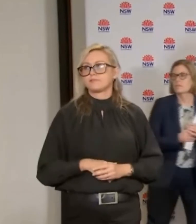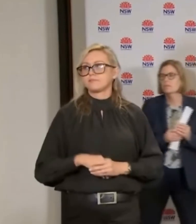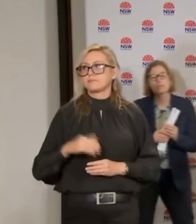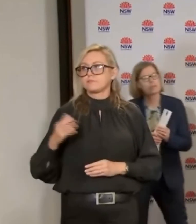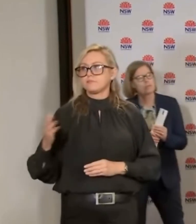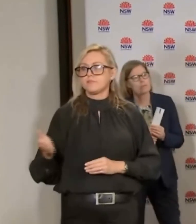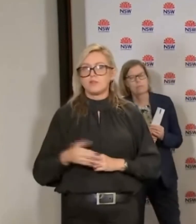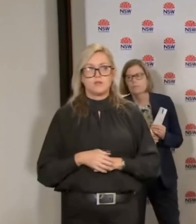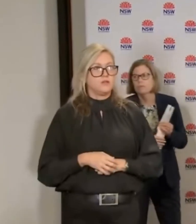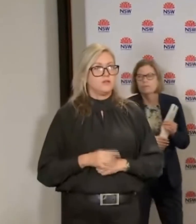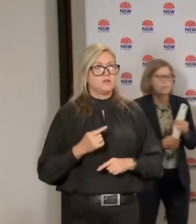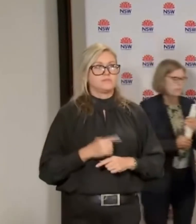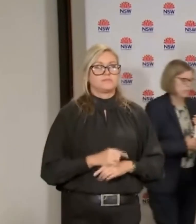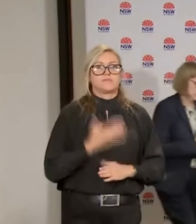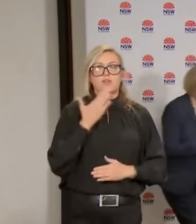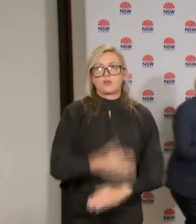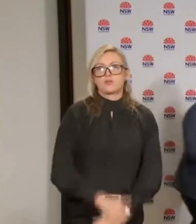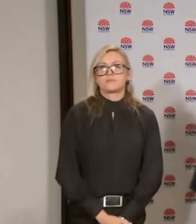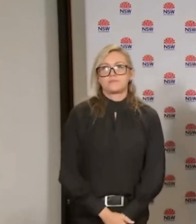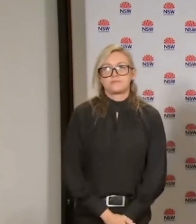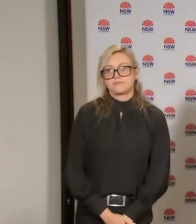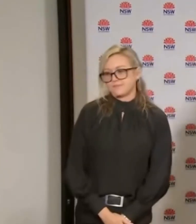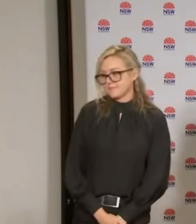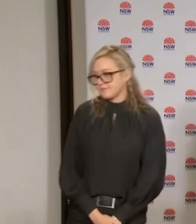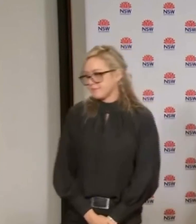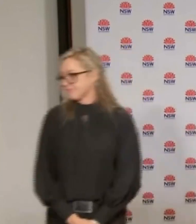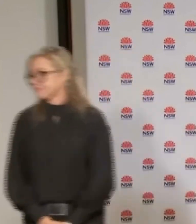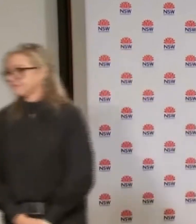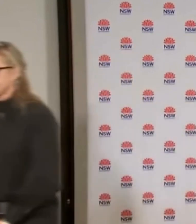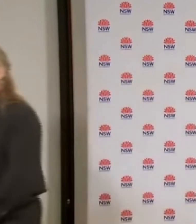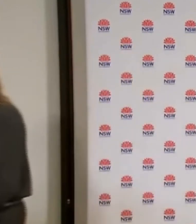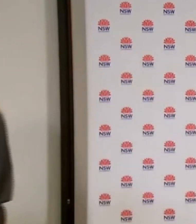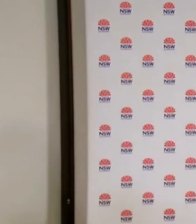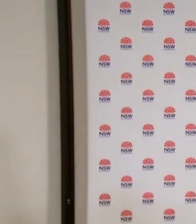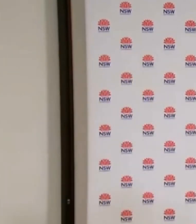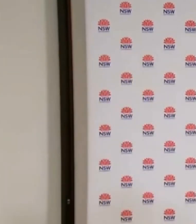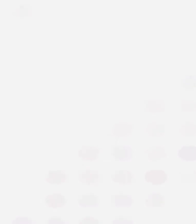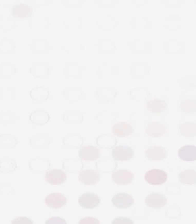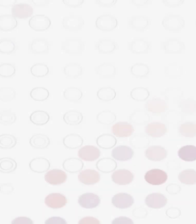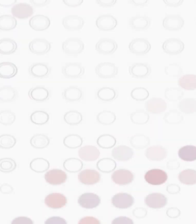Not that I'm aware of. Thanks, everyone. Thank you. Thank you. Thank you, everybody. Thank you.